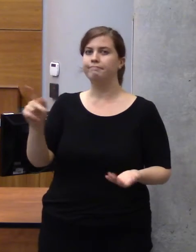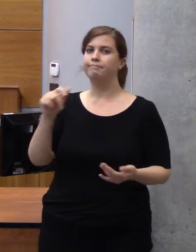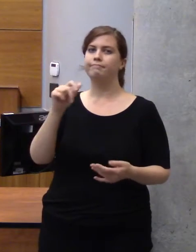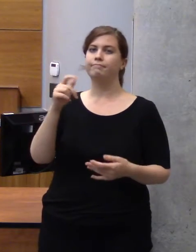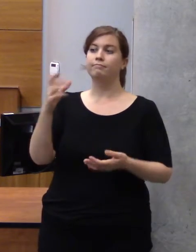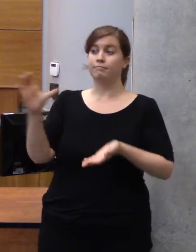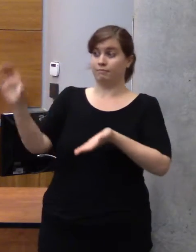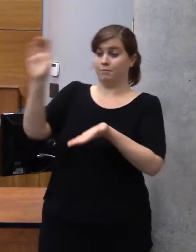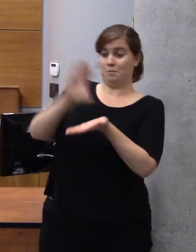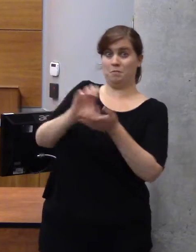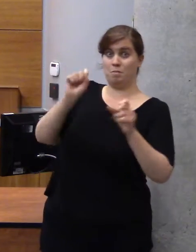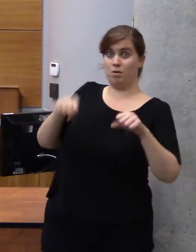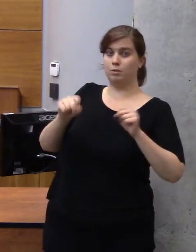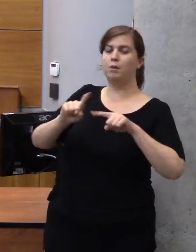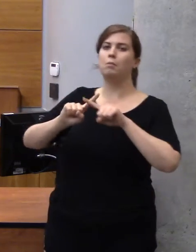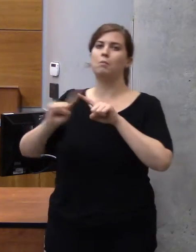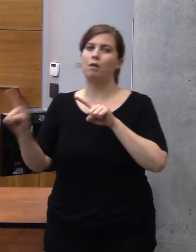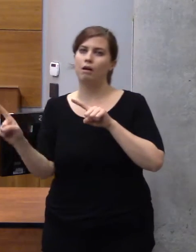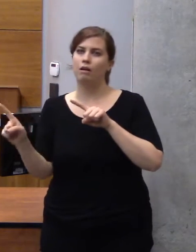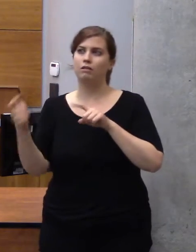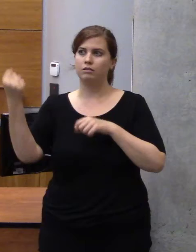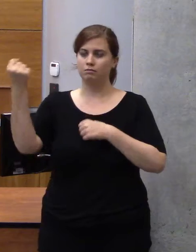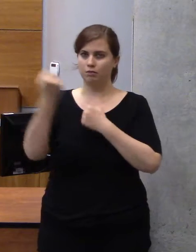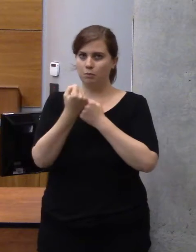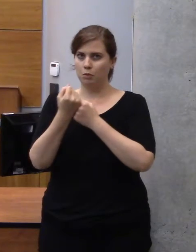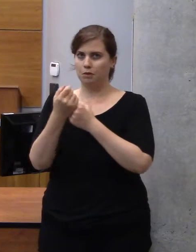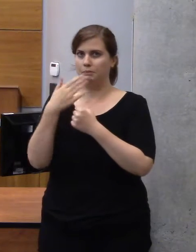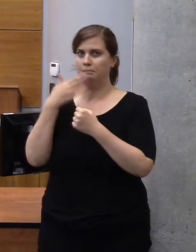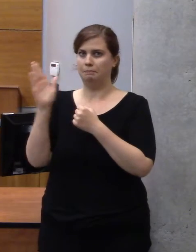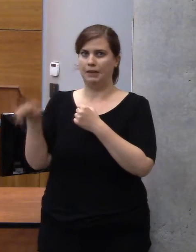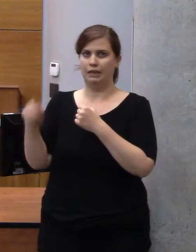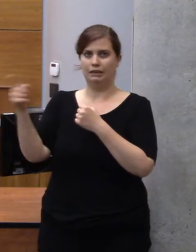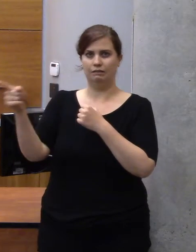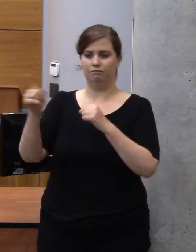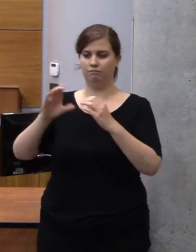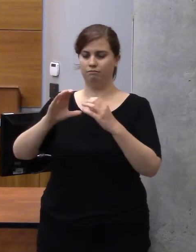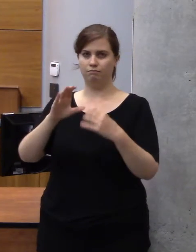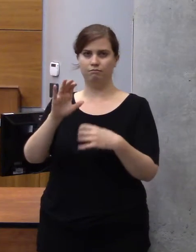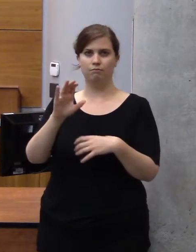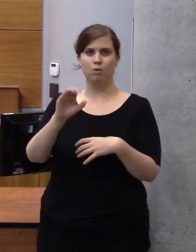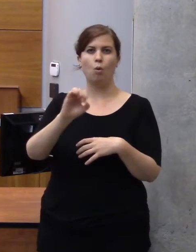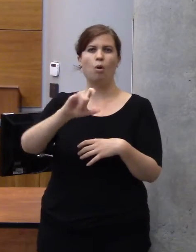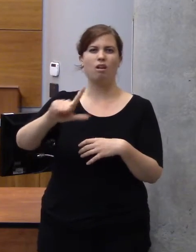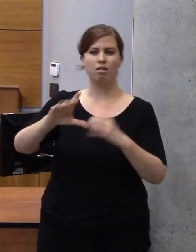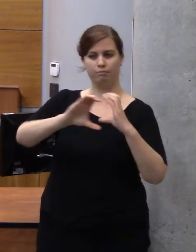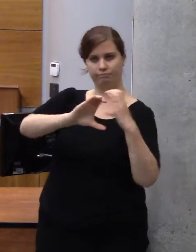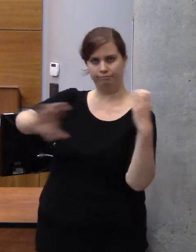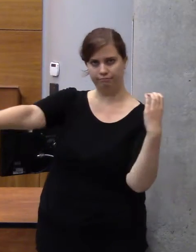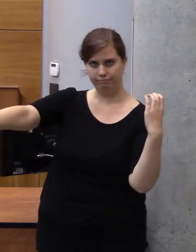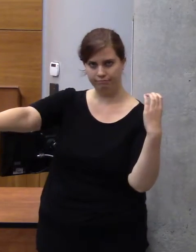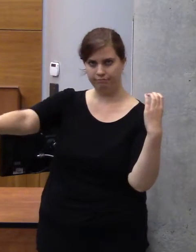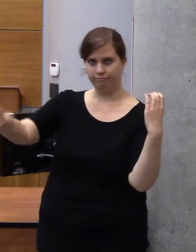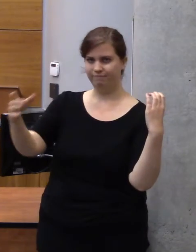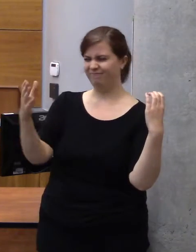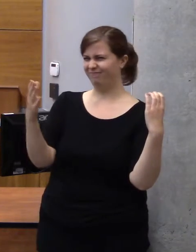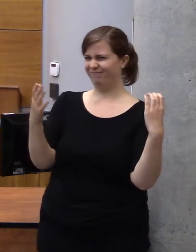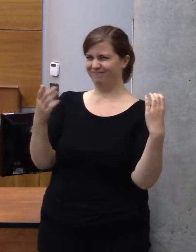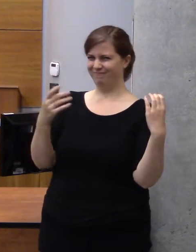getting grants from a bank that also funds pipelines? Things to keep in mind for sure when you're looking for grants. Look into